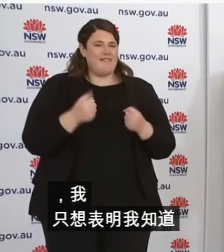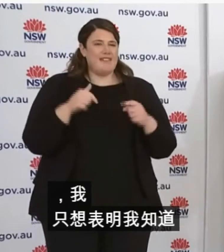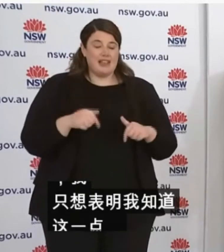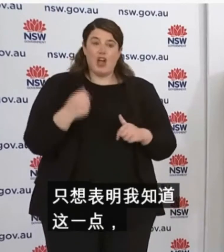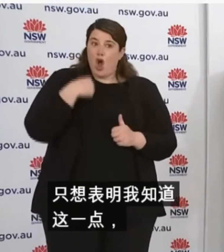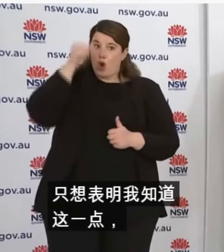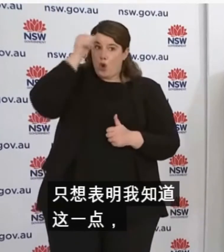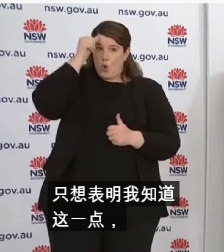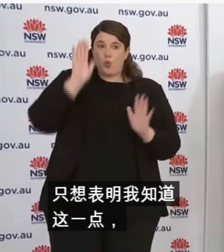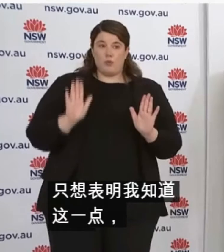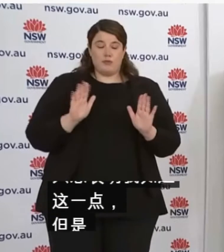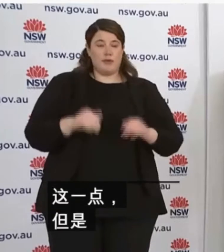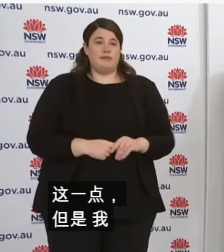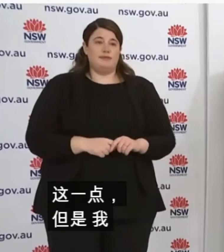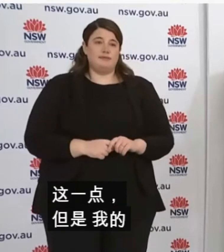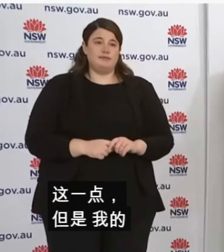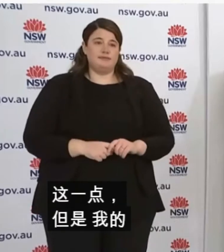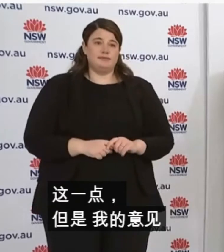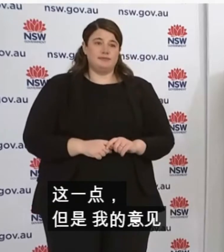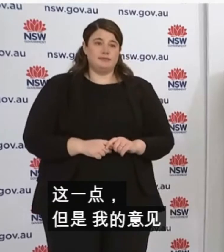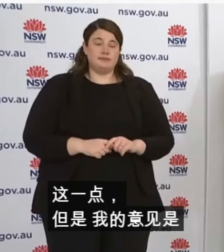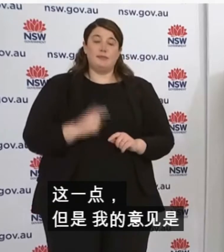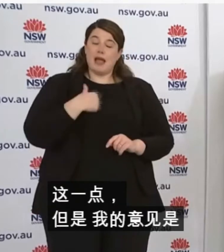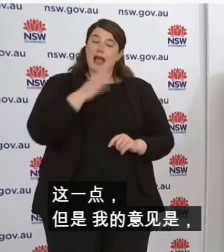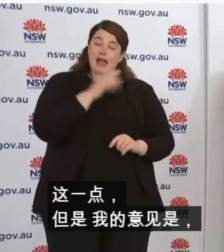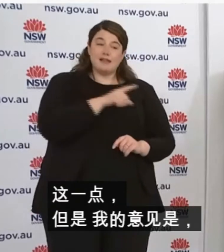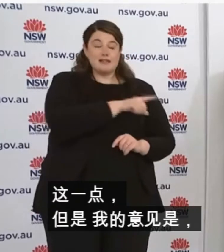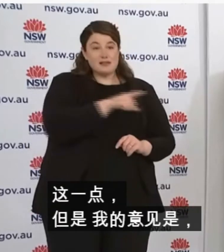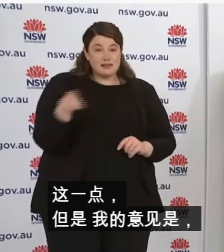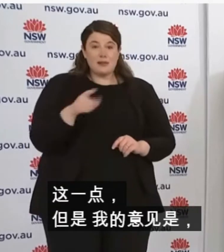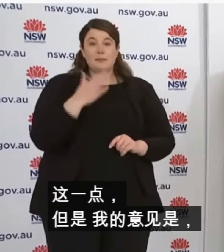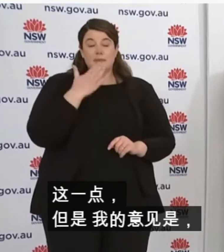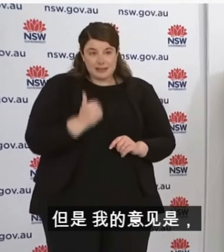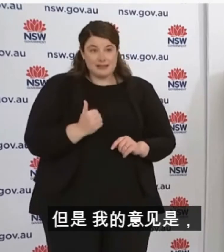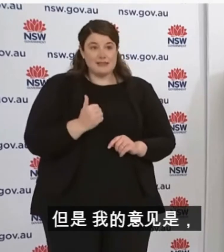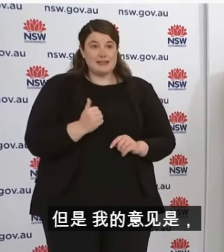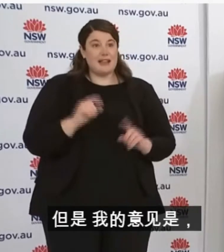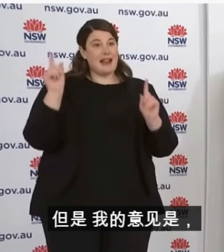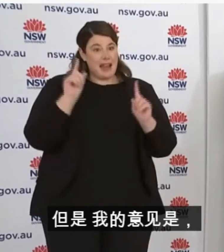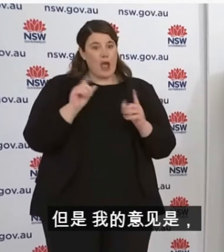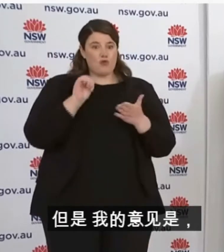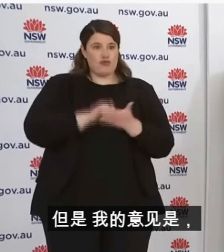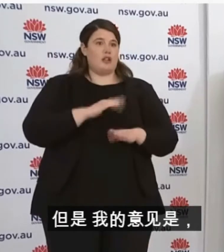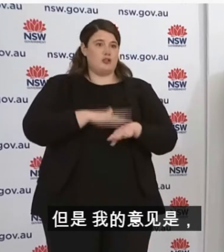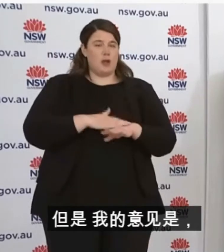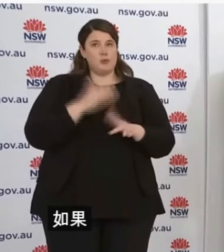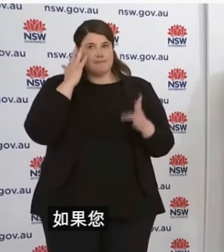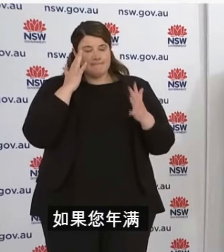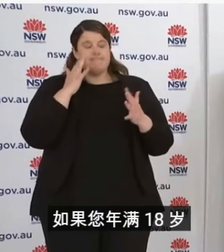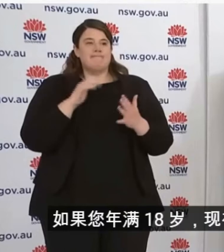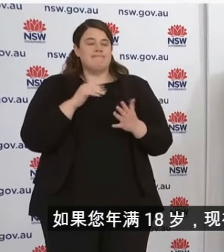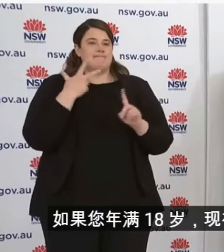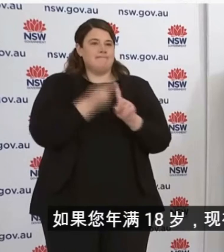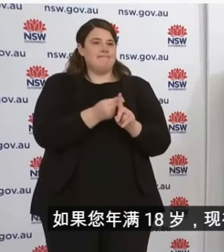aware of that. But my comments are that please now is the time to strongly consider